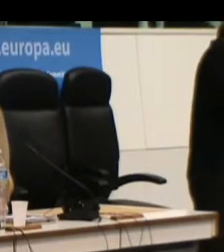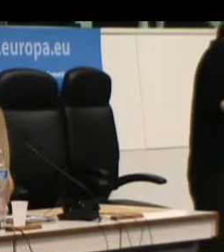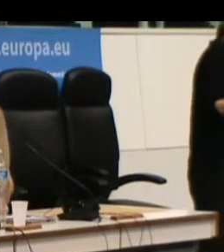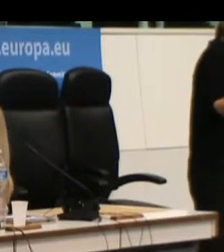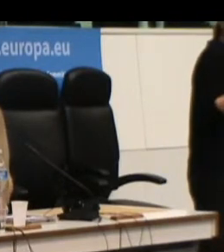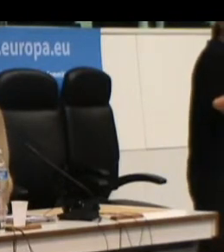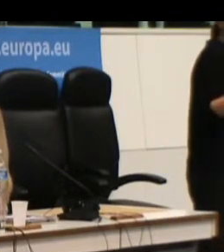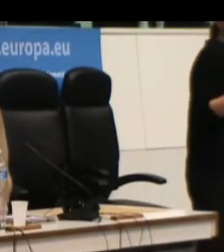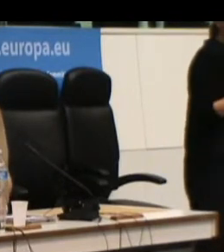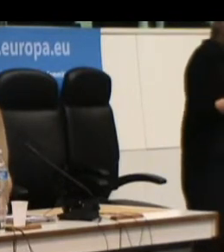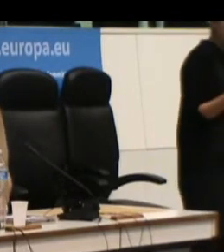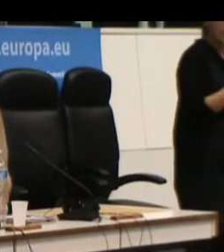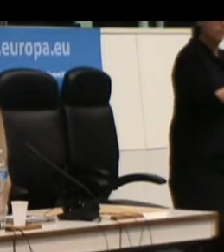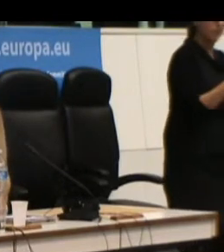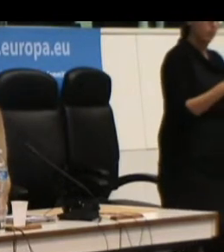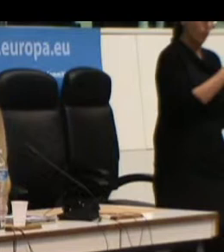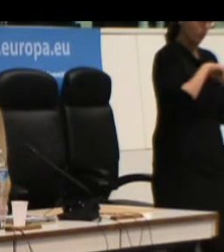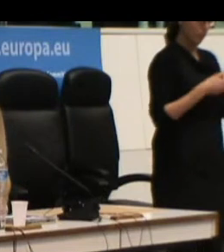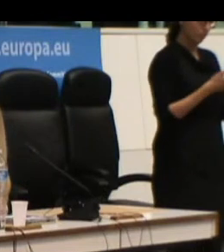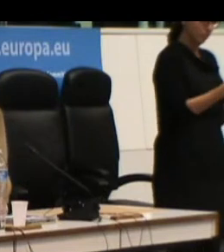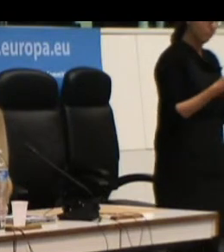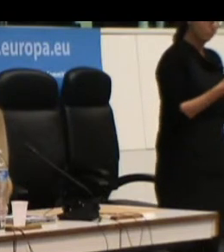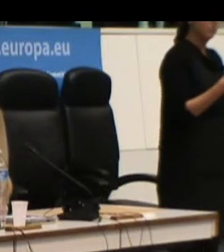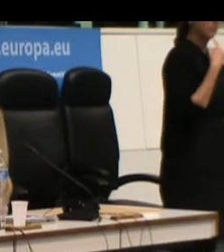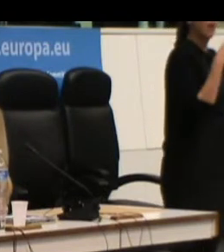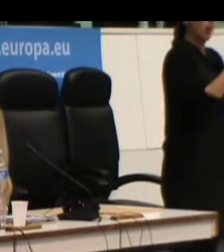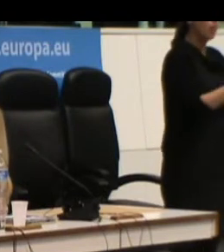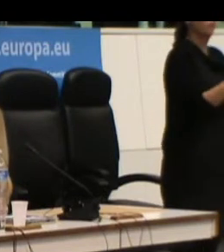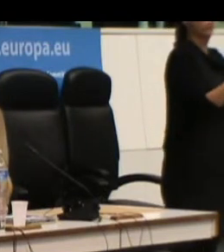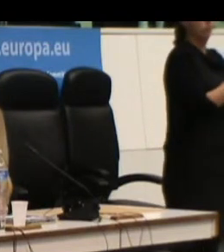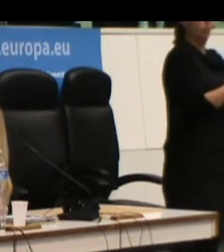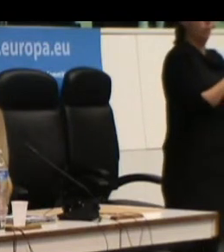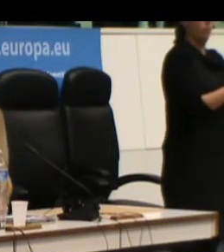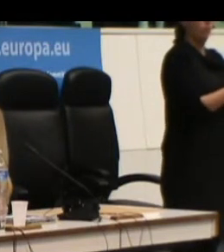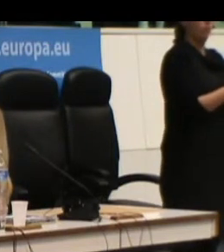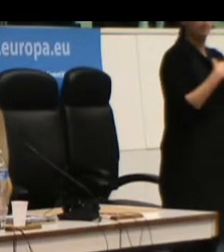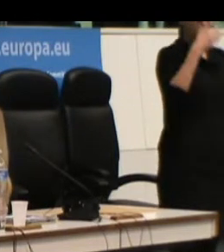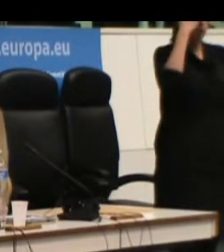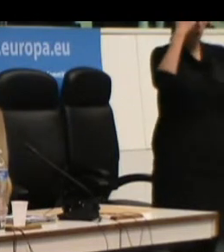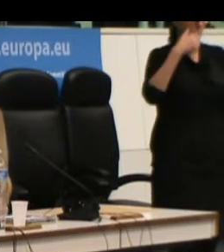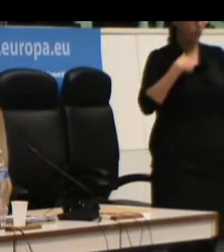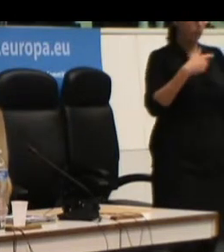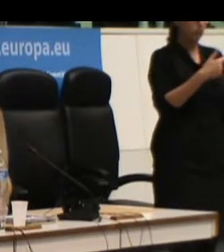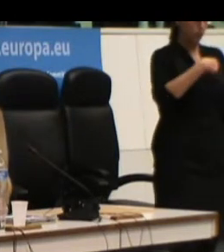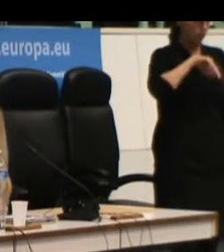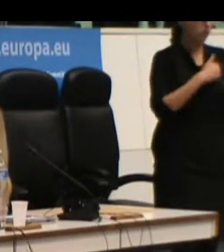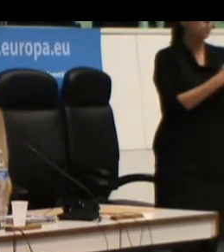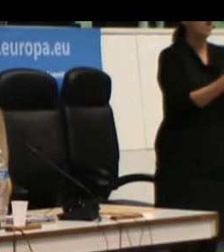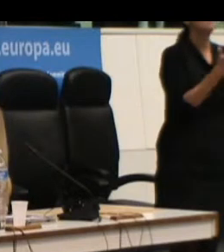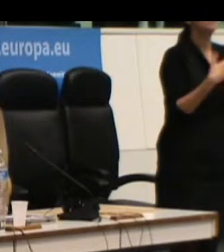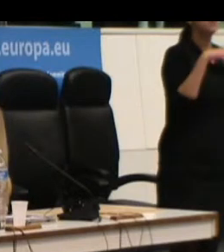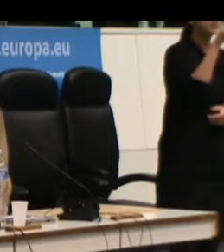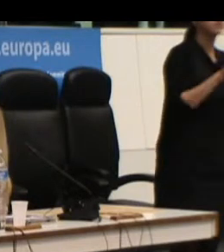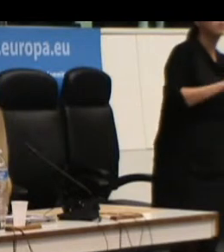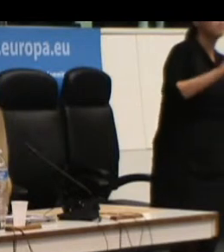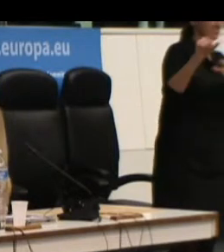serve are job seekers, and we know that because they ask for our help and we support them. They may be migrants. We